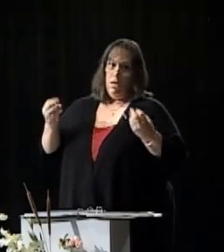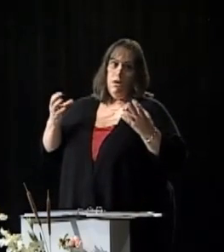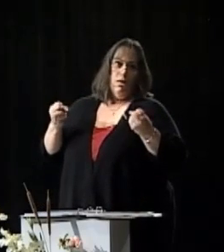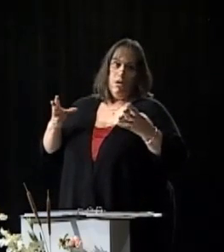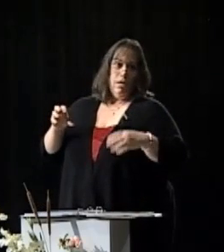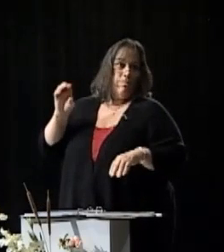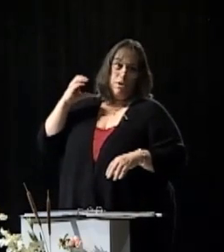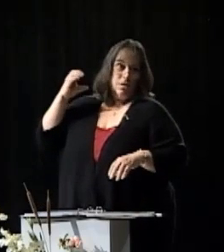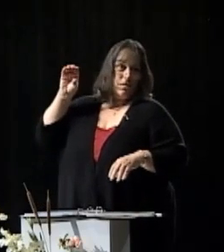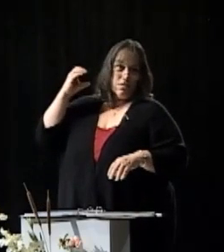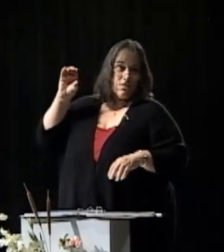And I have many cousins.